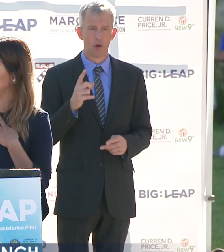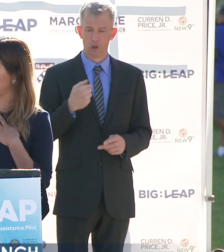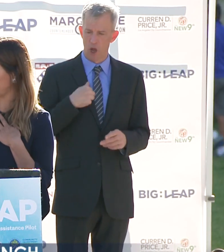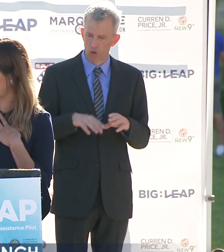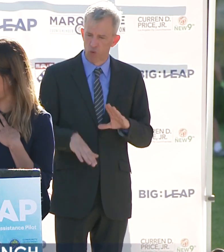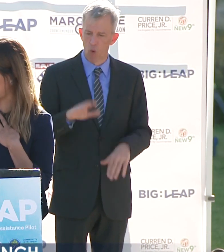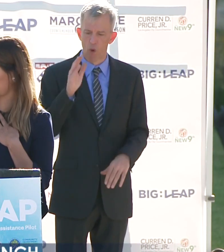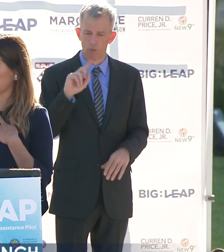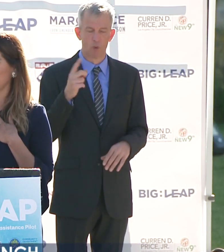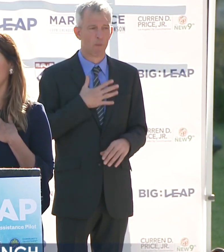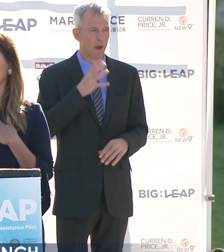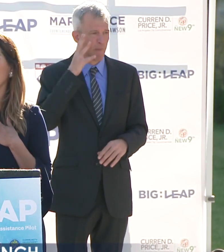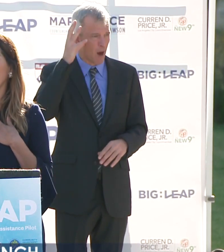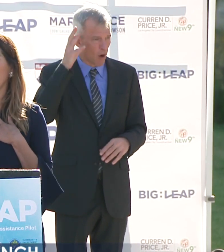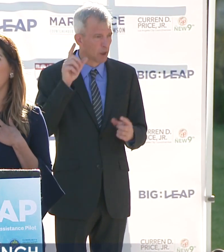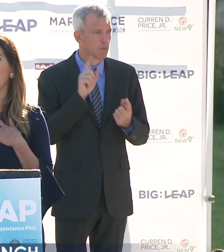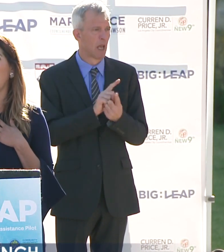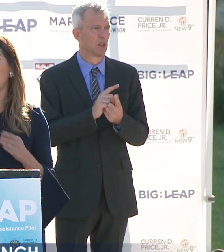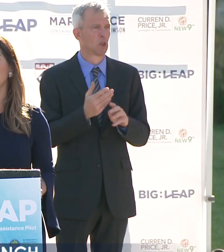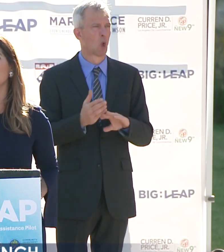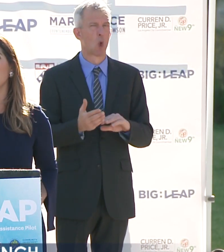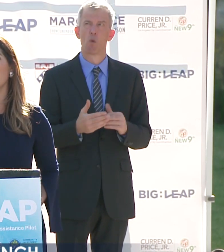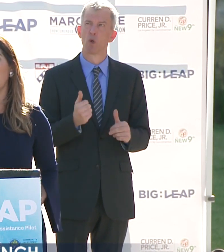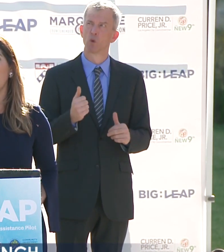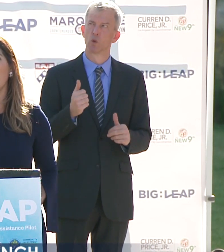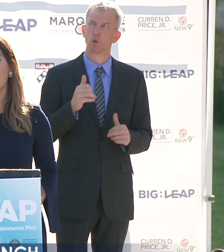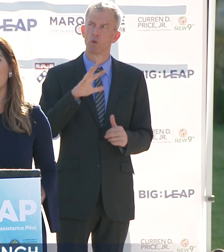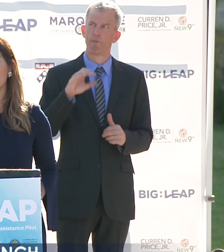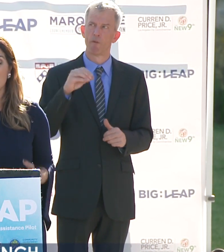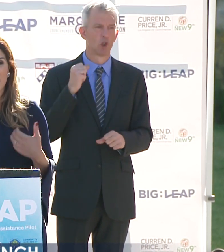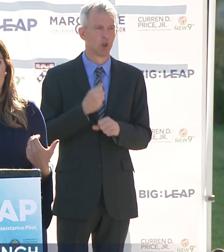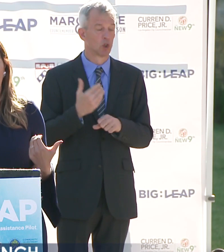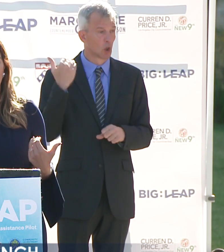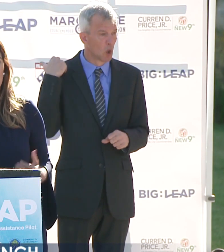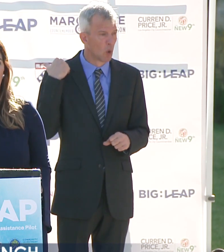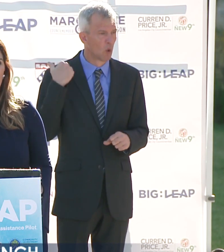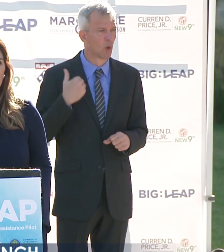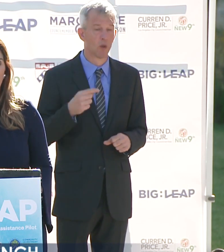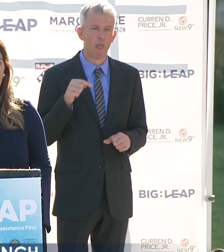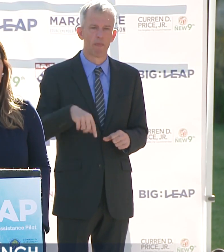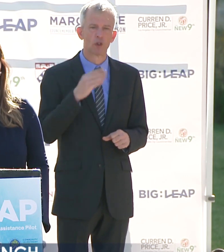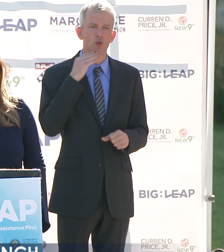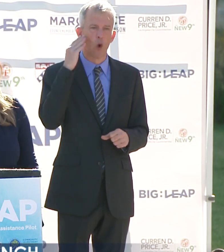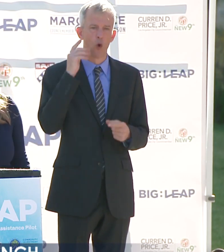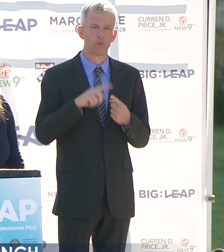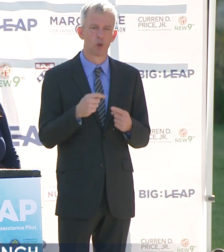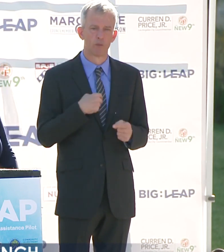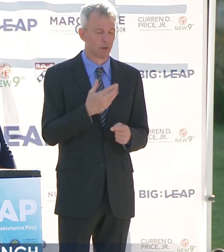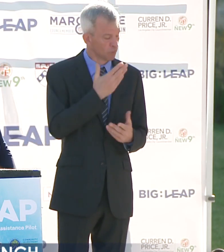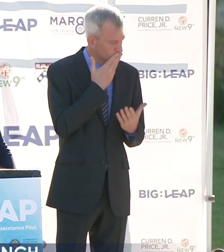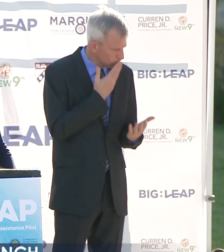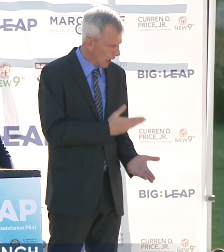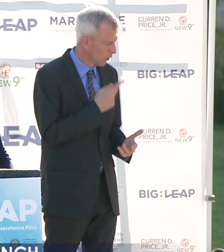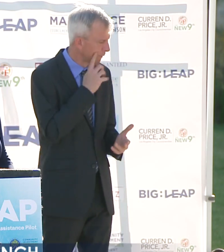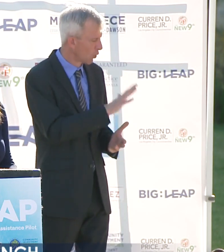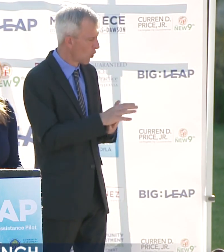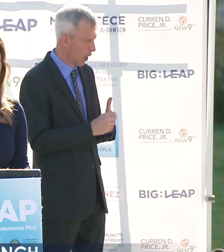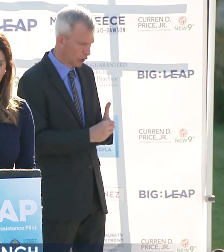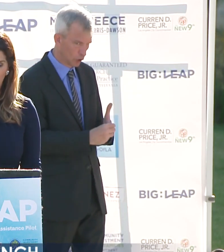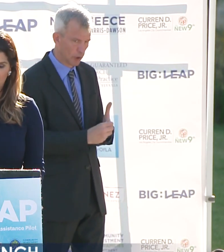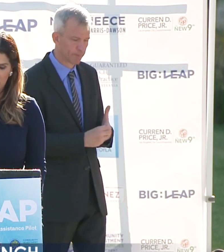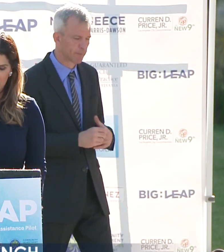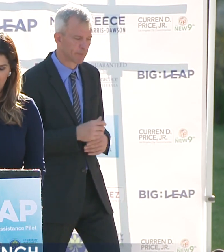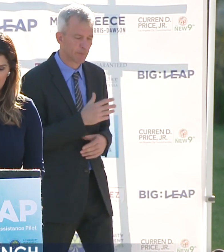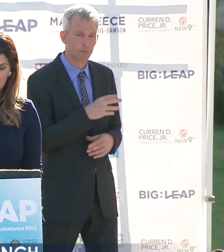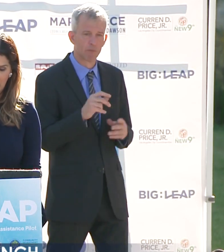almost 50 years ago. And this is home to me. So thank you for your leadership and the team